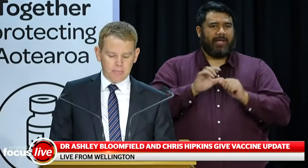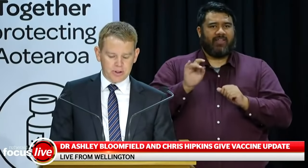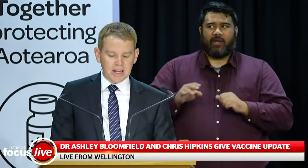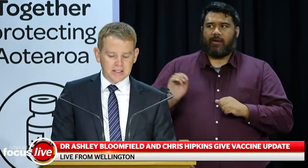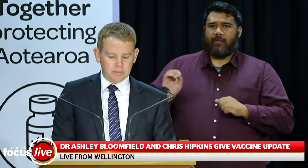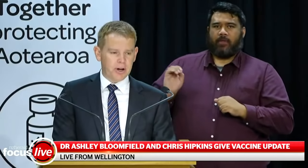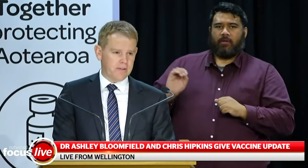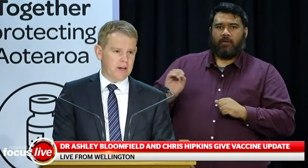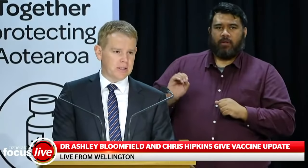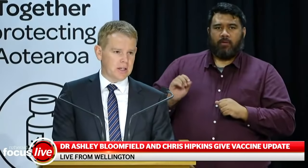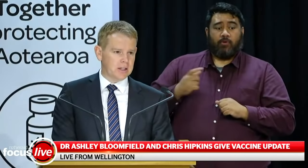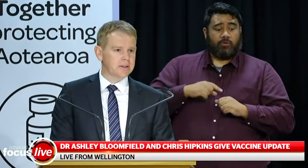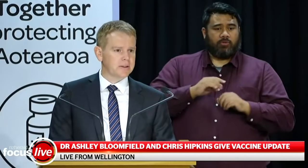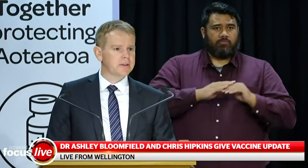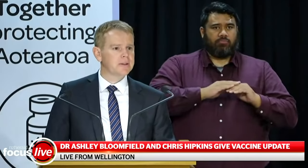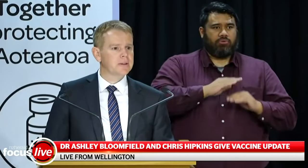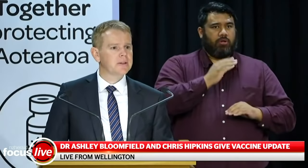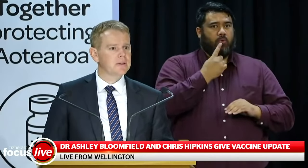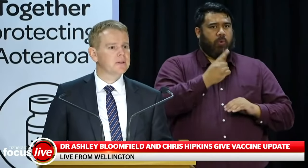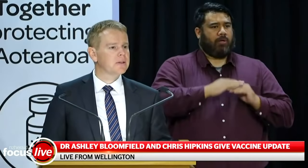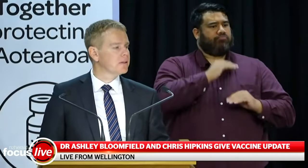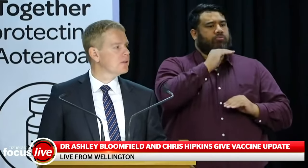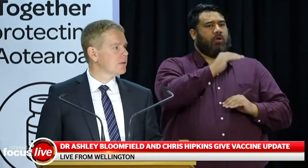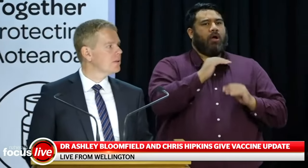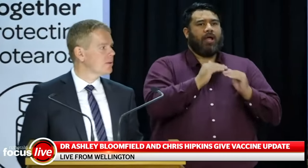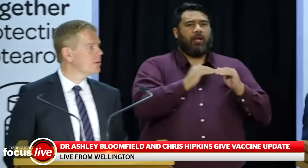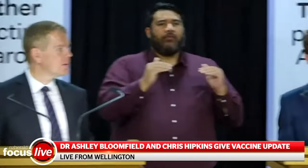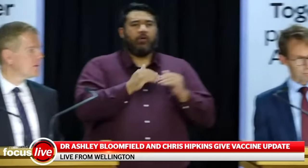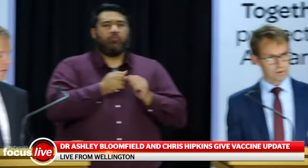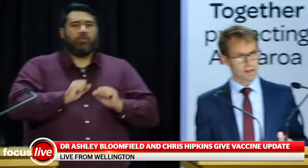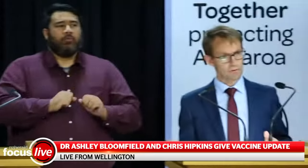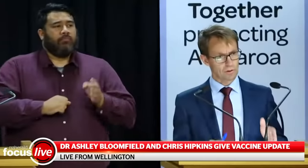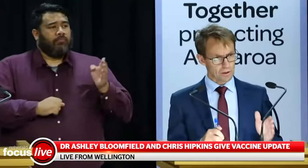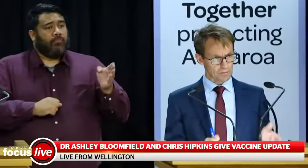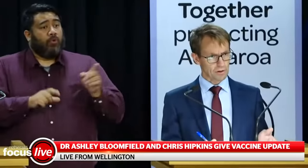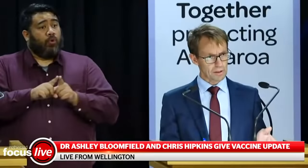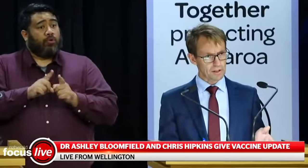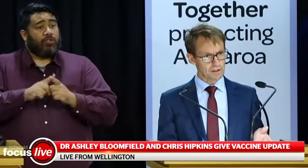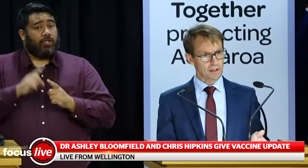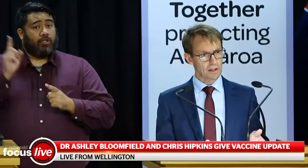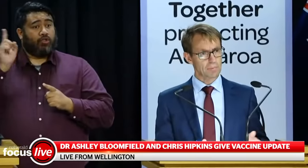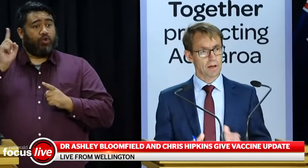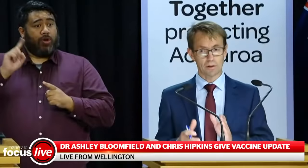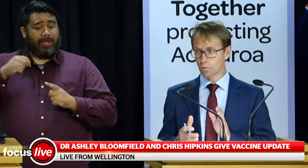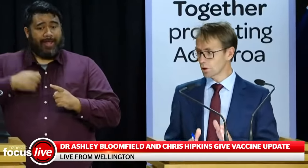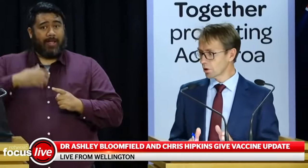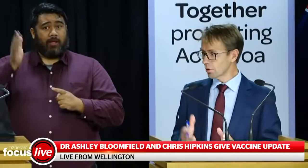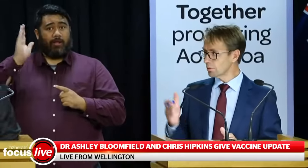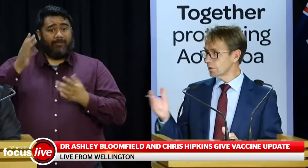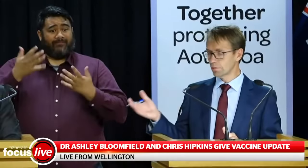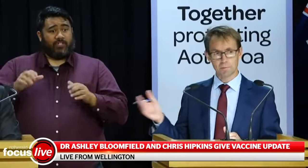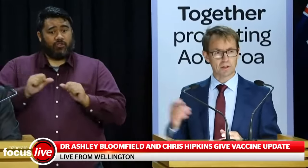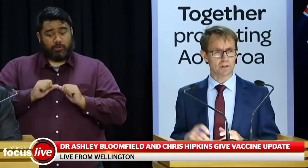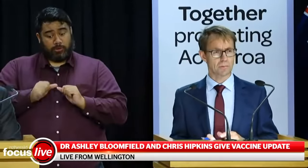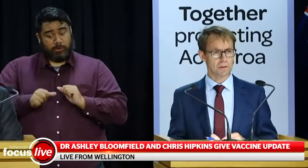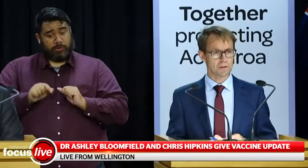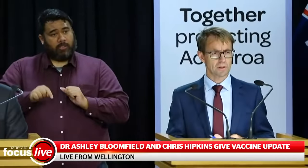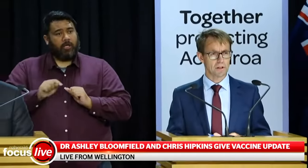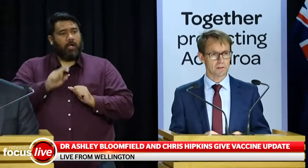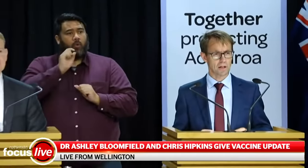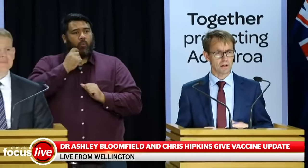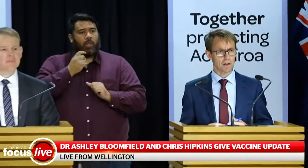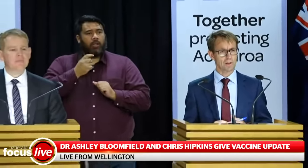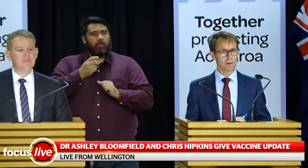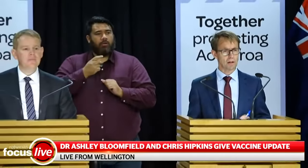being protected by the vaccine. Yes, and the updated data are going up this afternoon after the media stand-up and will include the information the